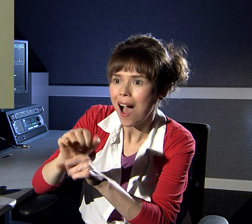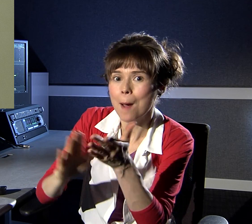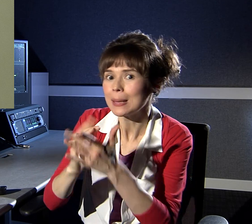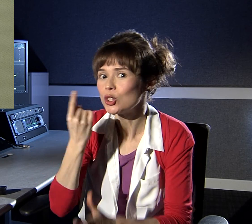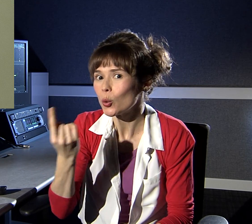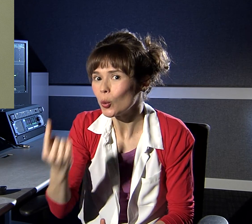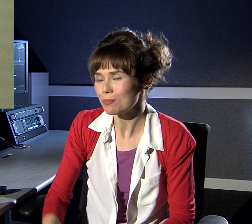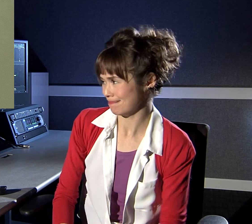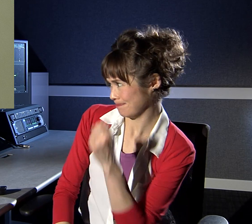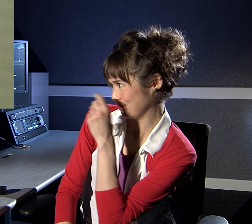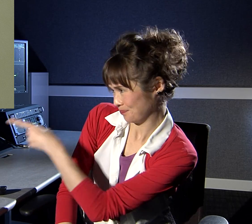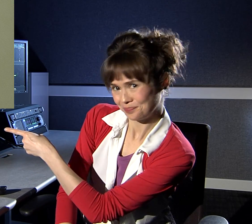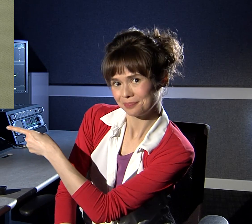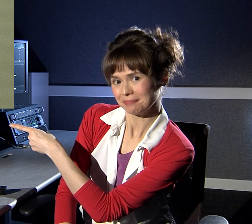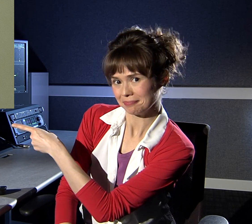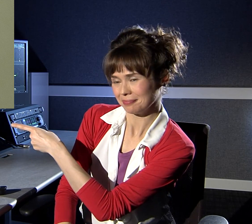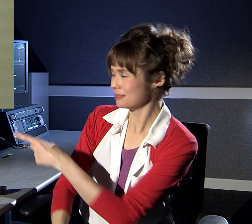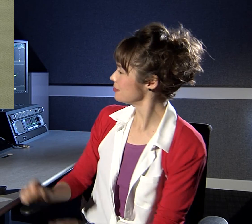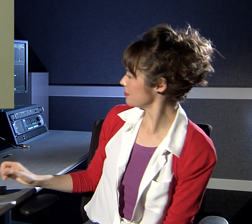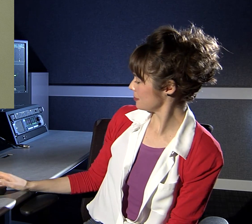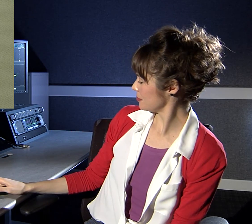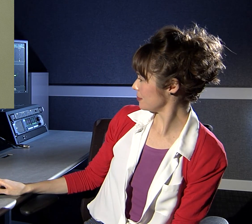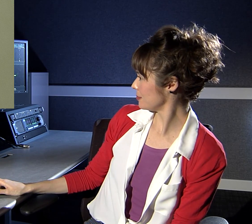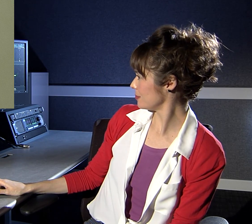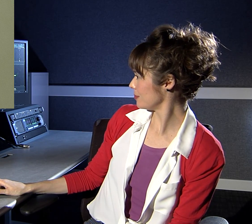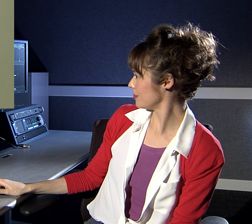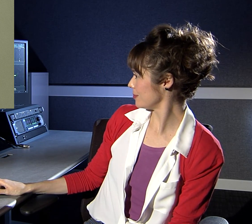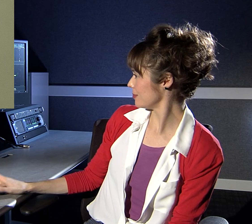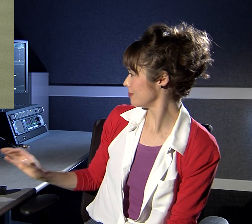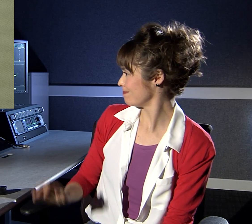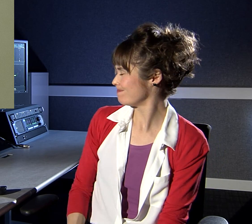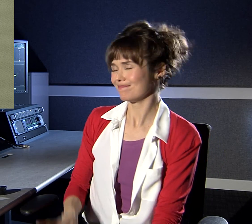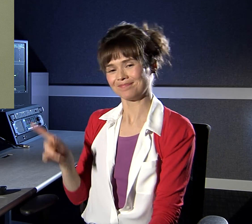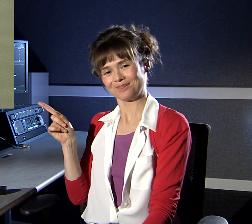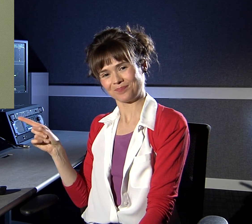Tearsheet. So when you see the sign name, you'll know who we're talking about. It's her.